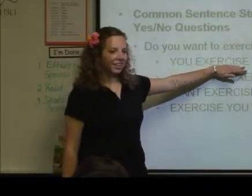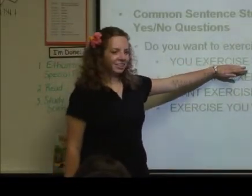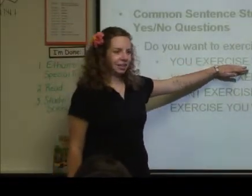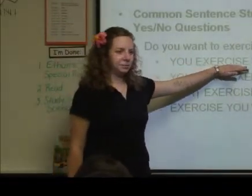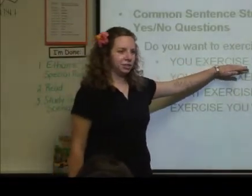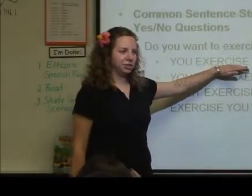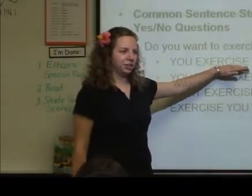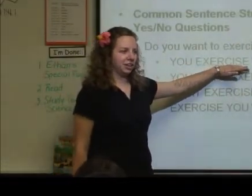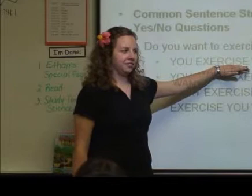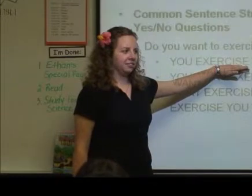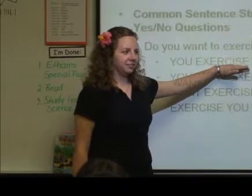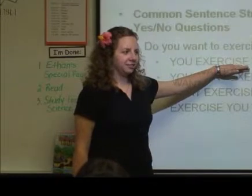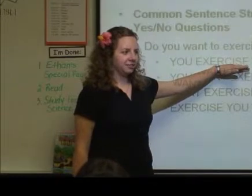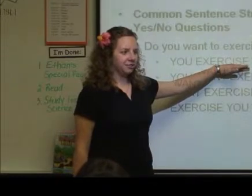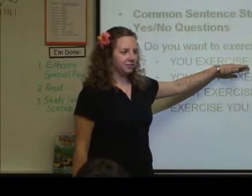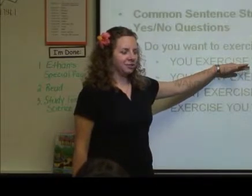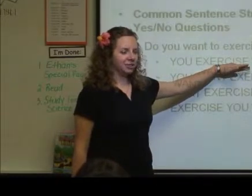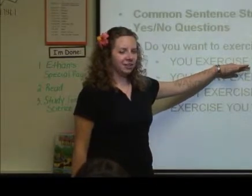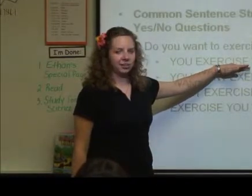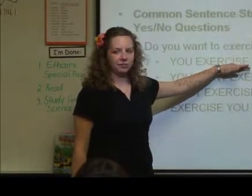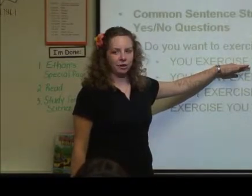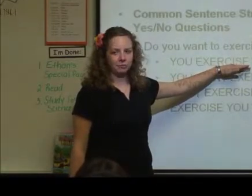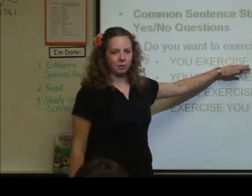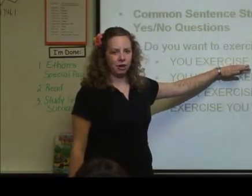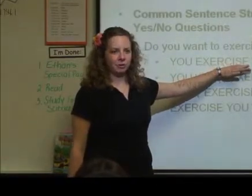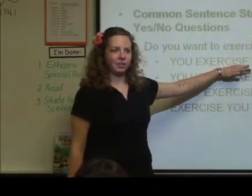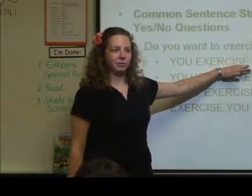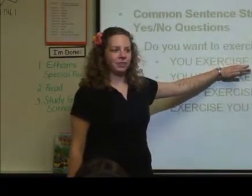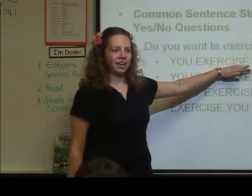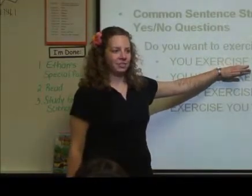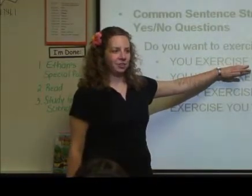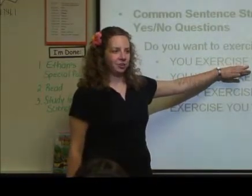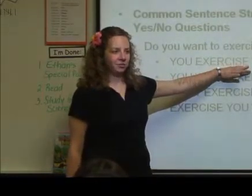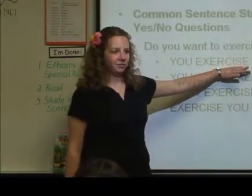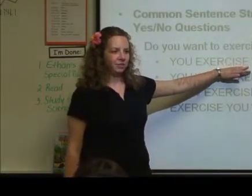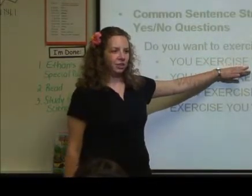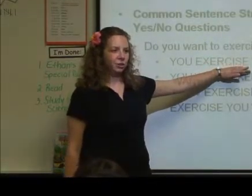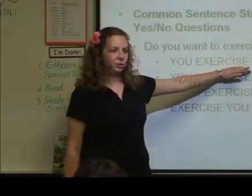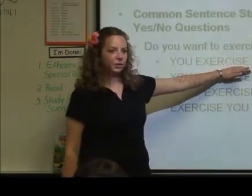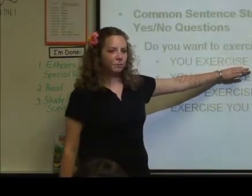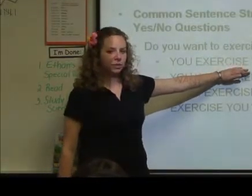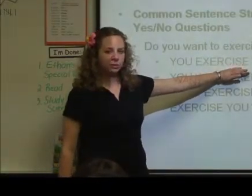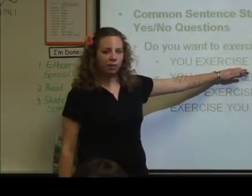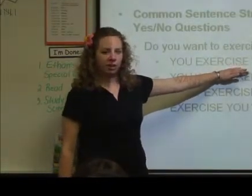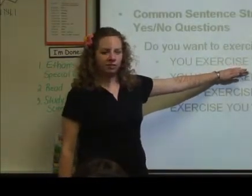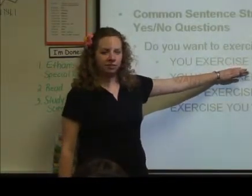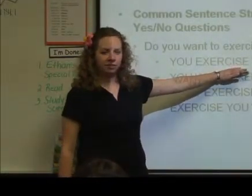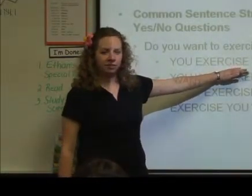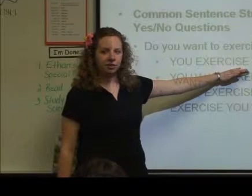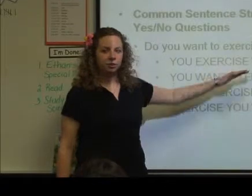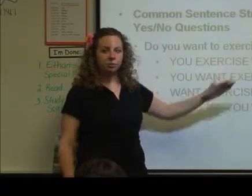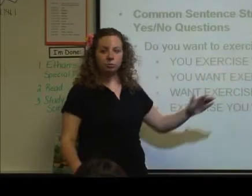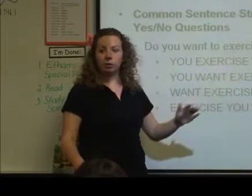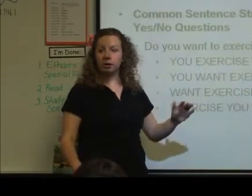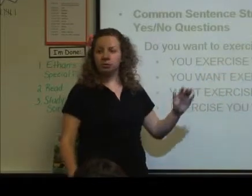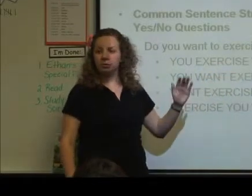and substitute it. What's another verb you know or that you would like to know? Use something one. Read. What?